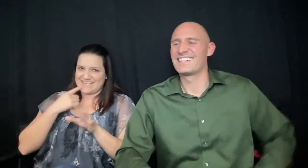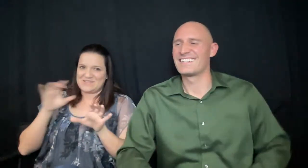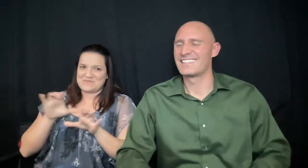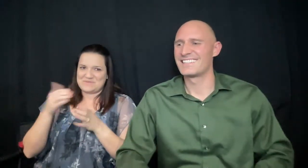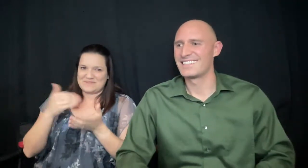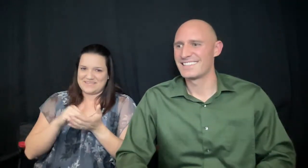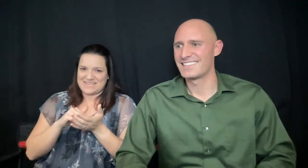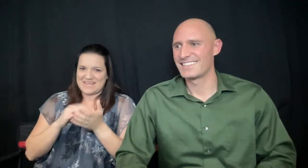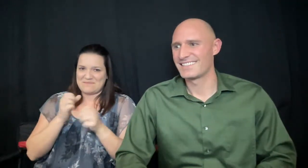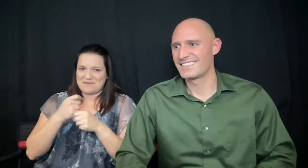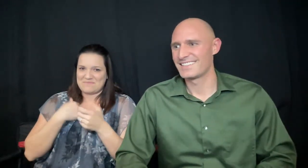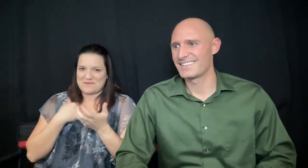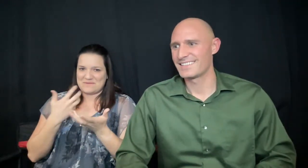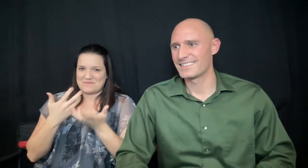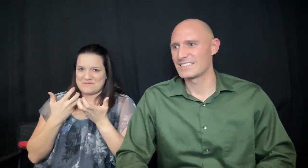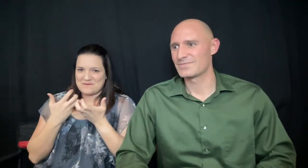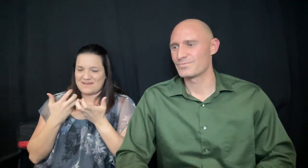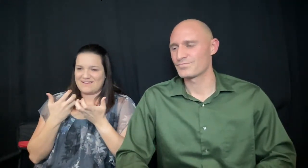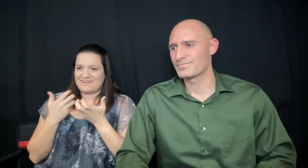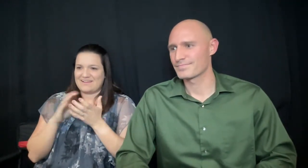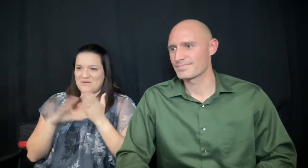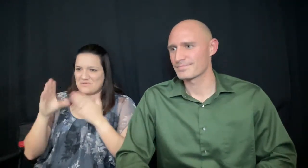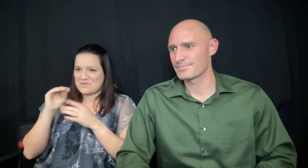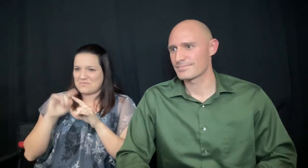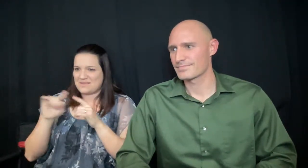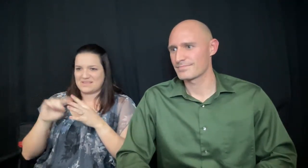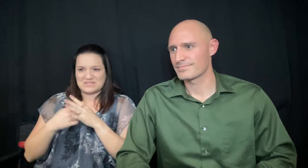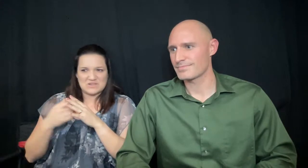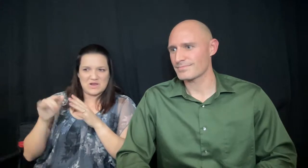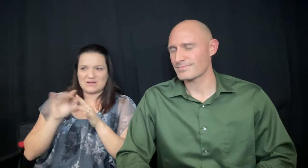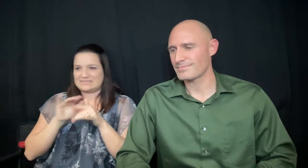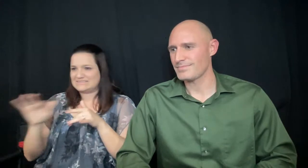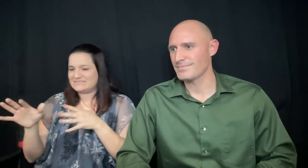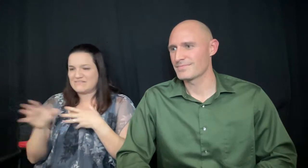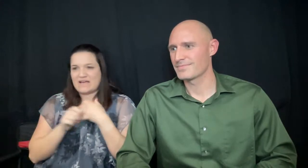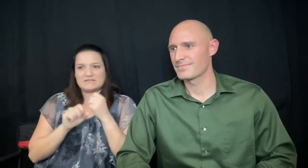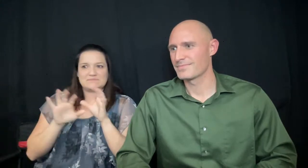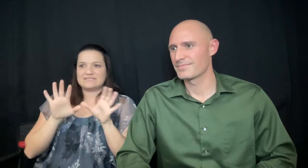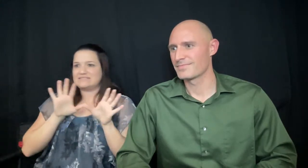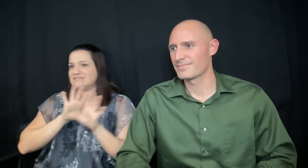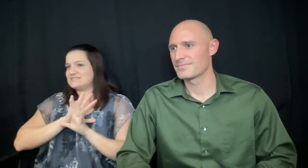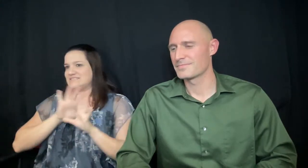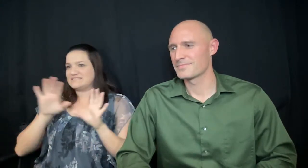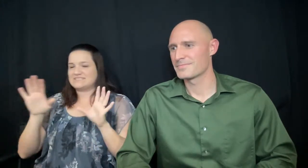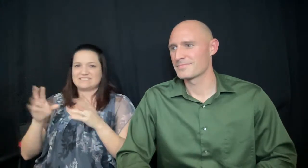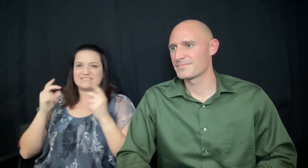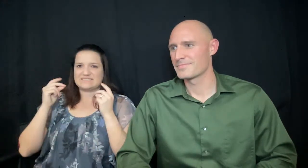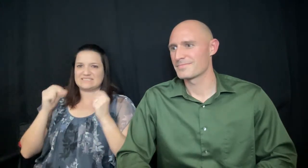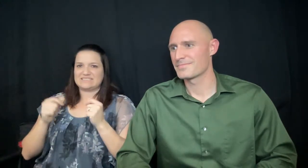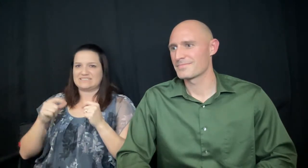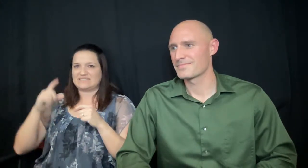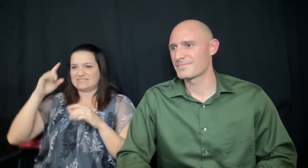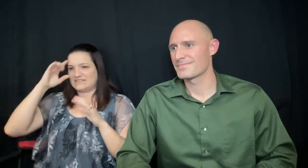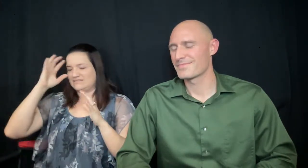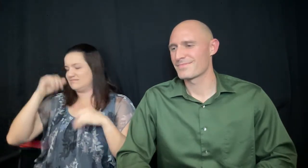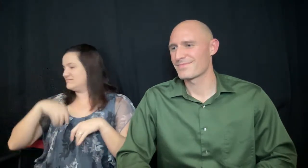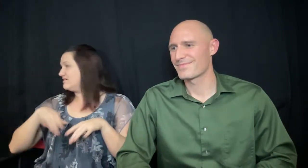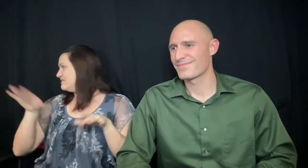makes me want, I want to learn, but it's like they go so fast. I'm like, it just automatically. I'm like, so